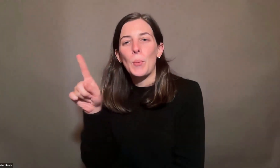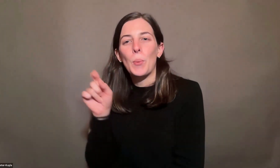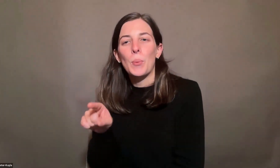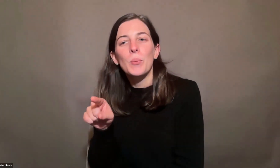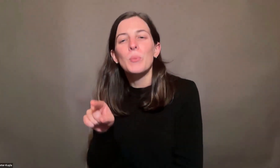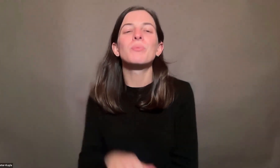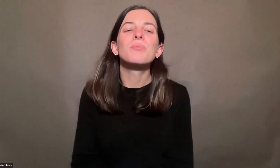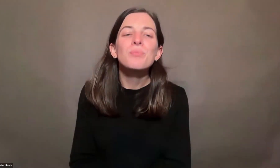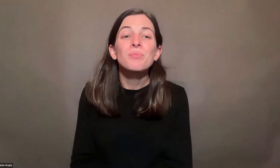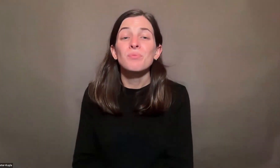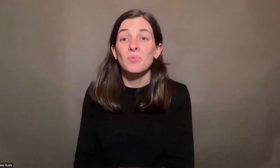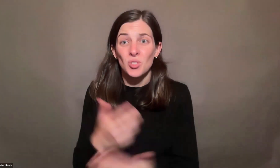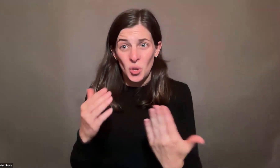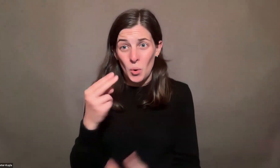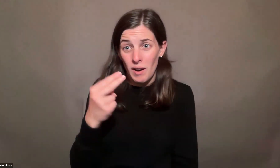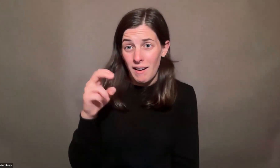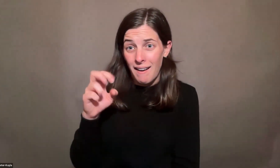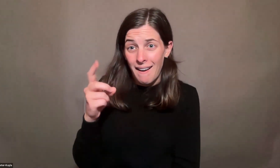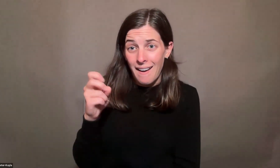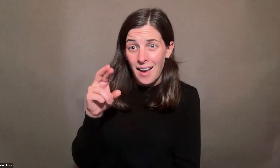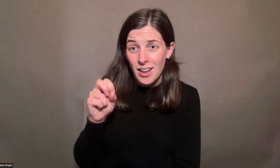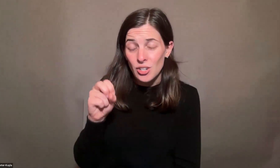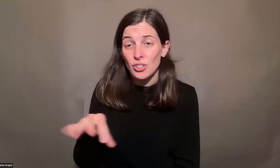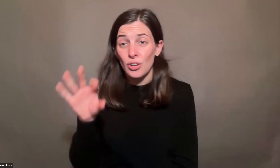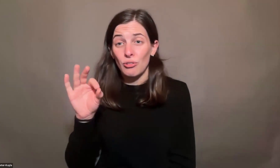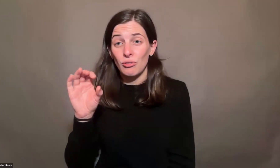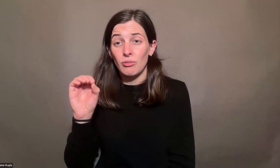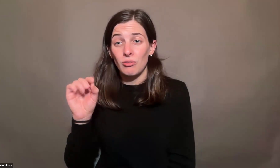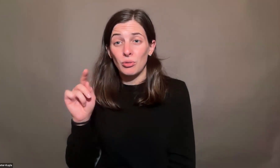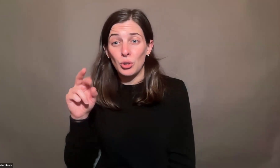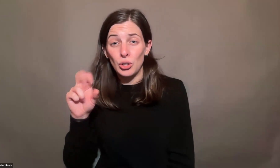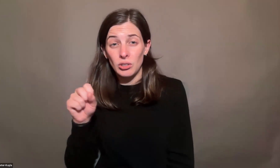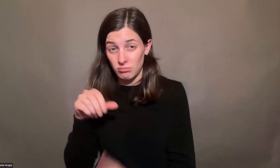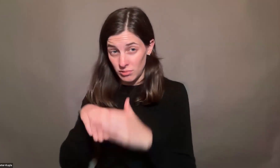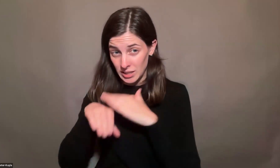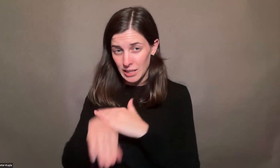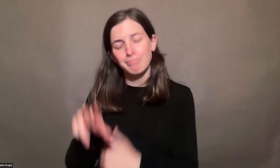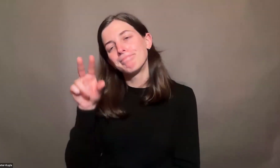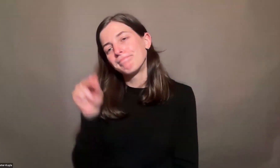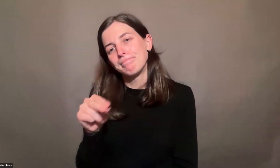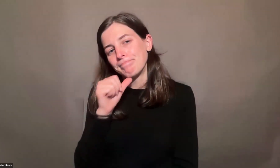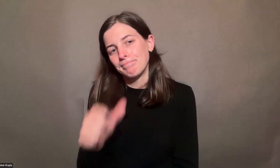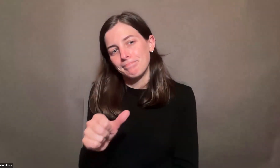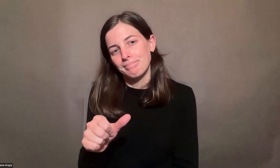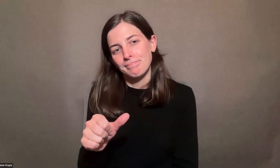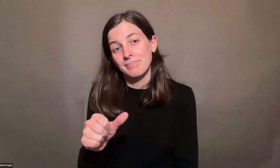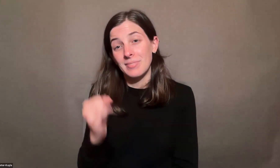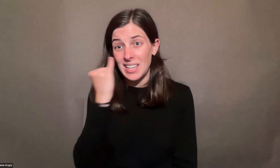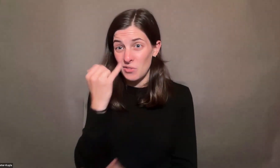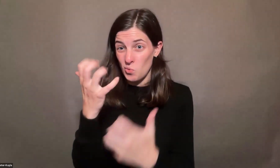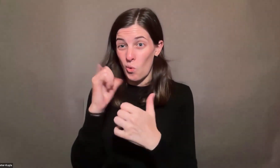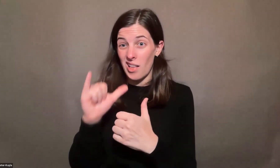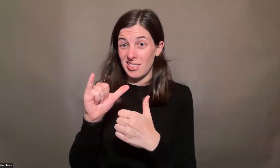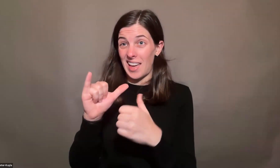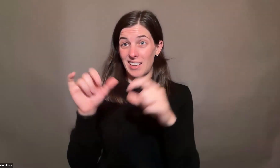and footers are not automatically read by screen readers under recent testing. If you want the information in that header or footer to be conveyed to the